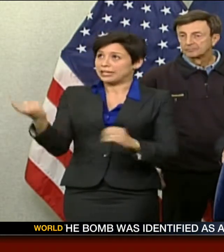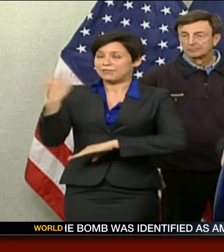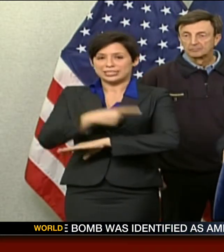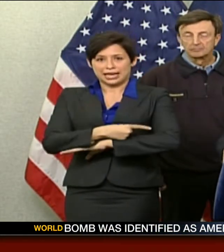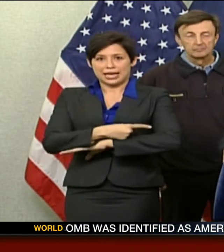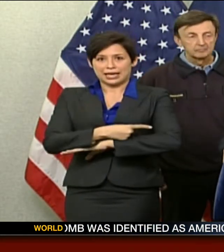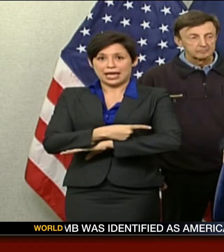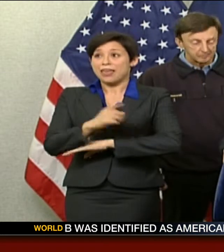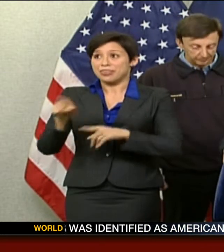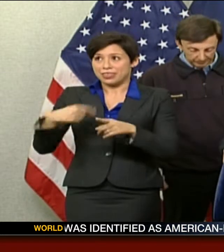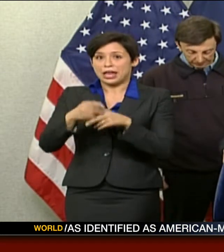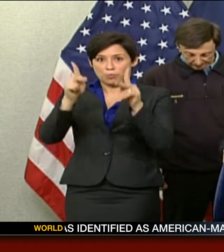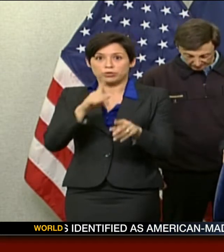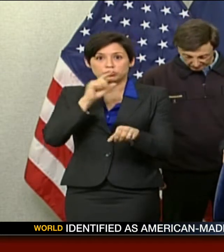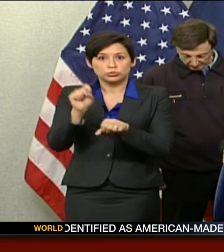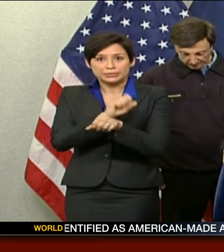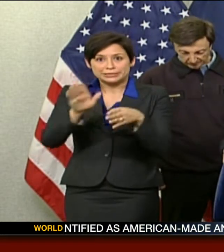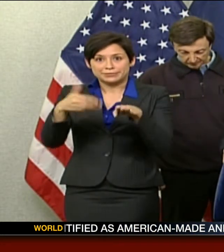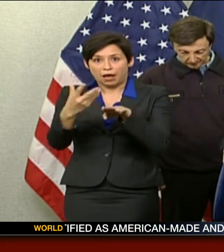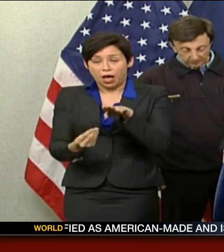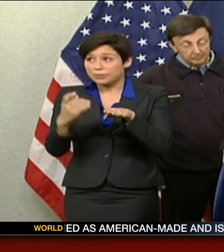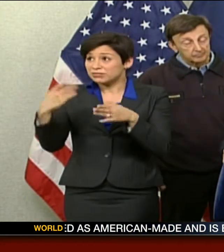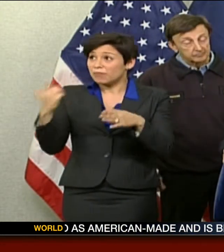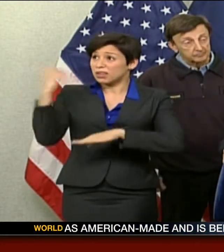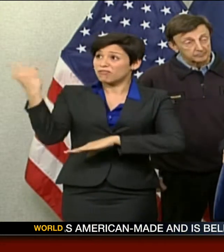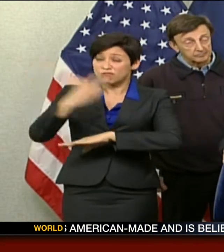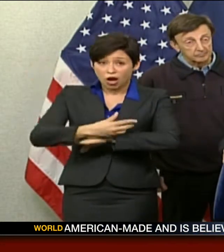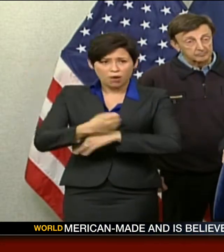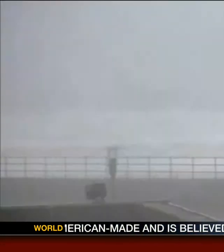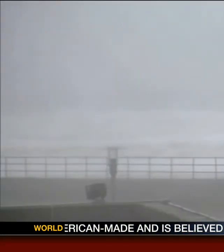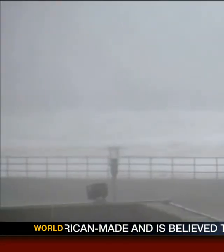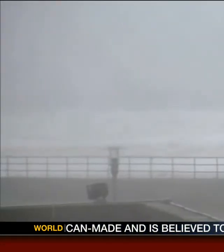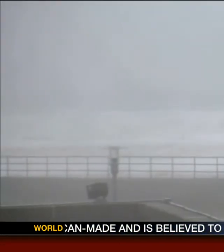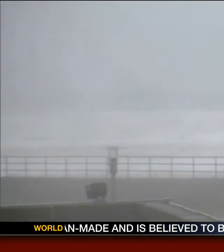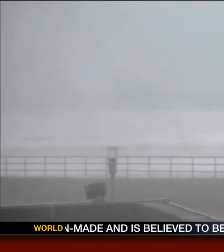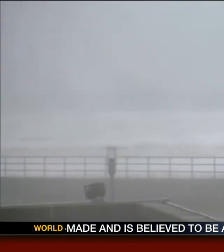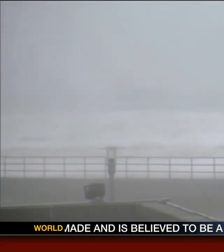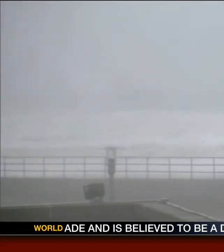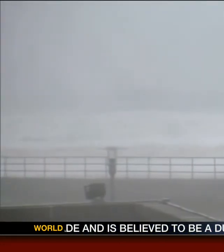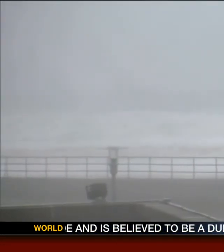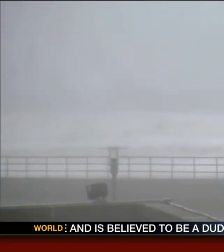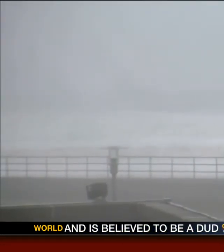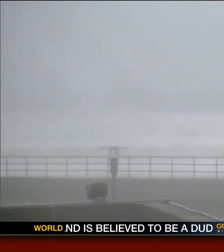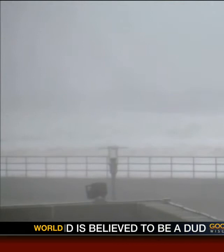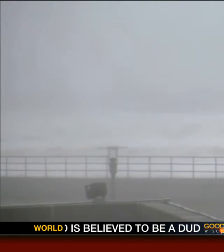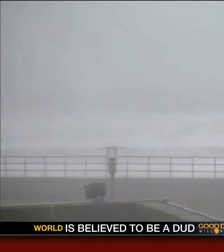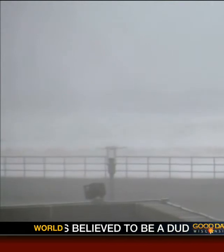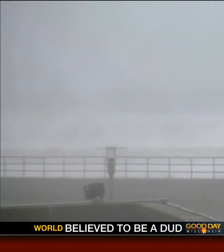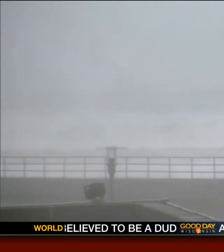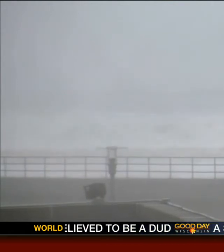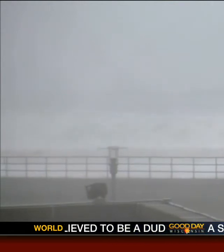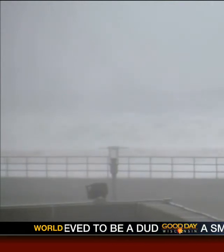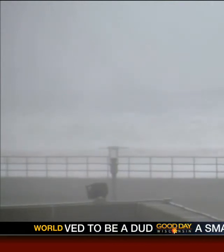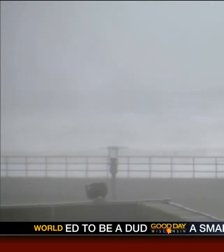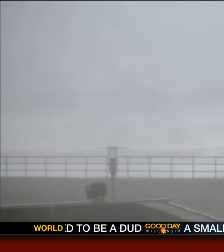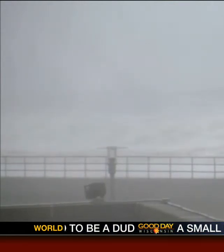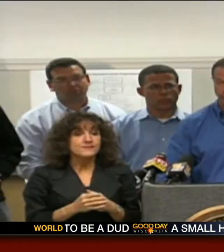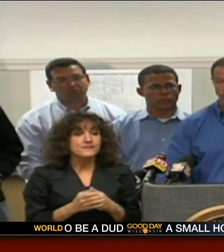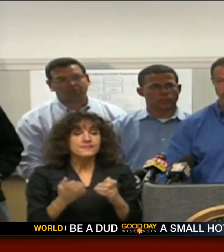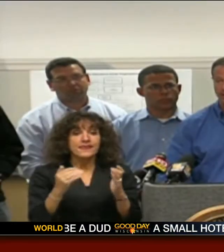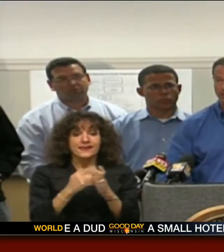lose a life over this. If it's something were to fall, just make sure that doesn't hurt anybody. Up and down the coast, it's time to hunker down and